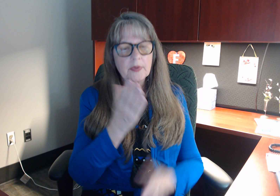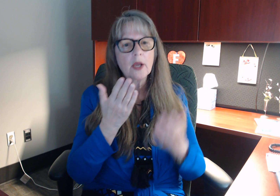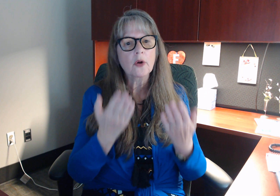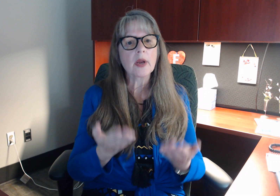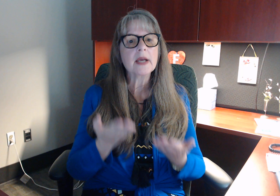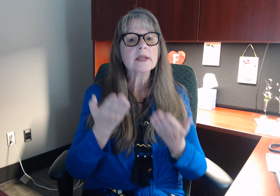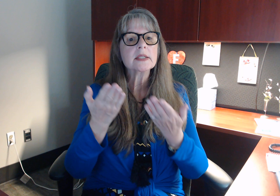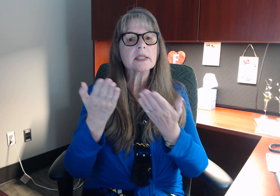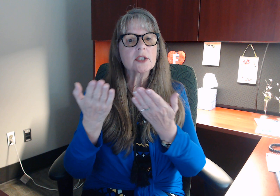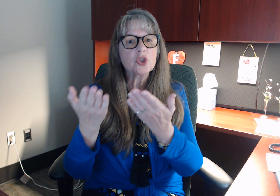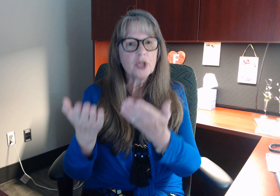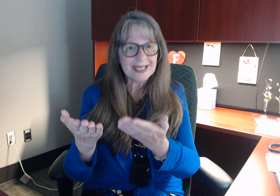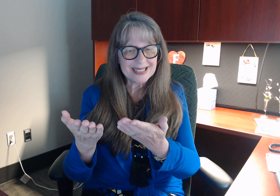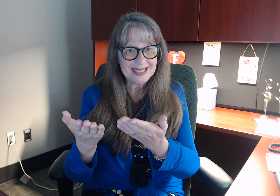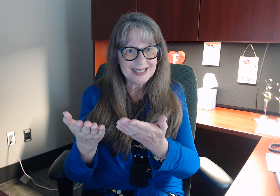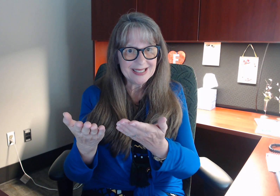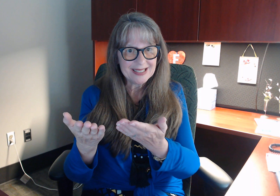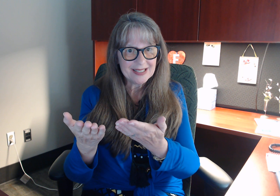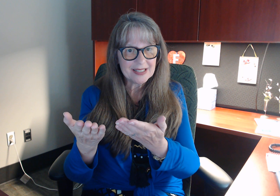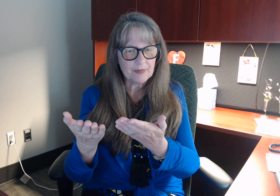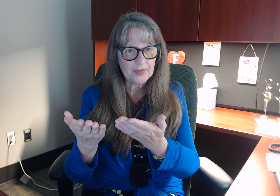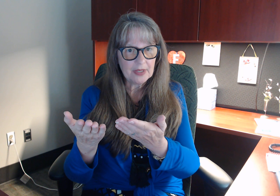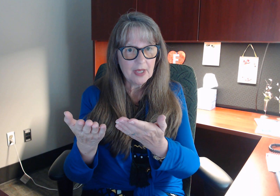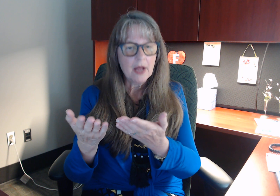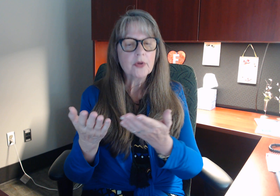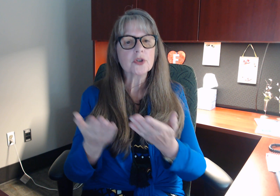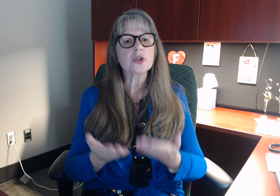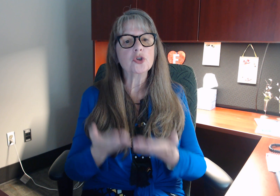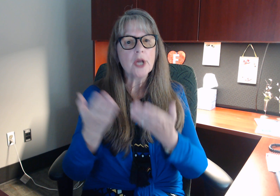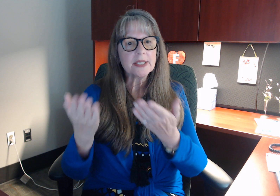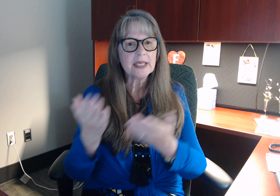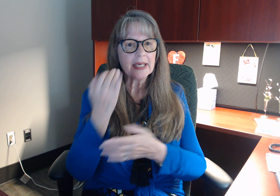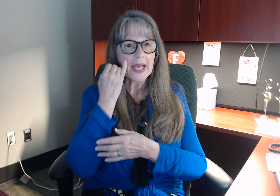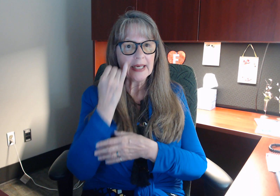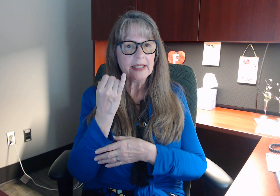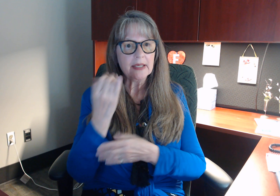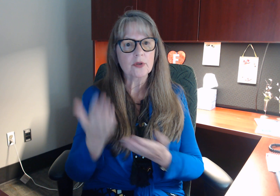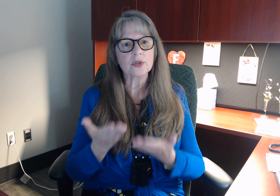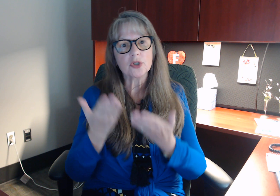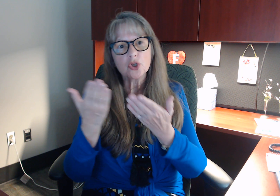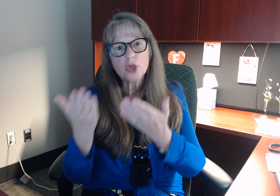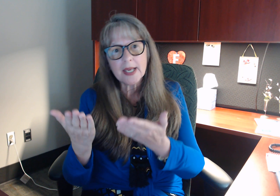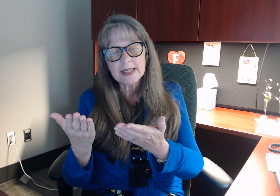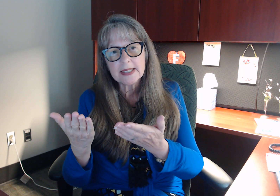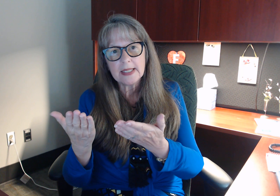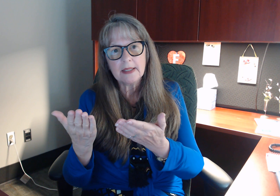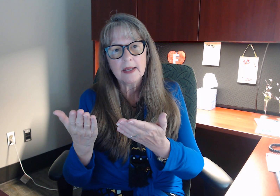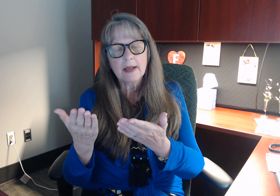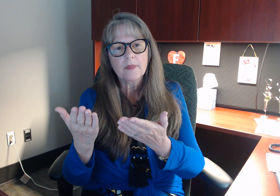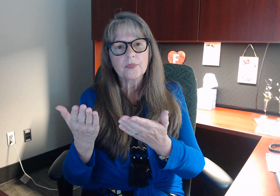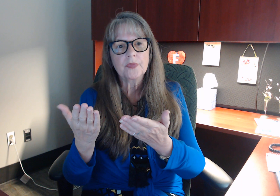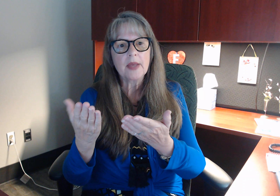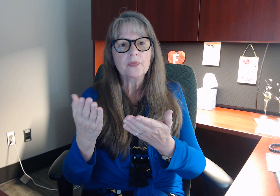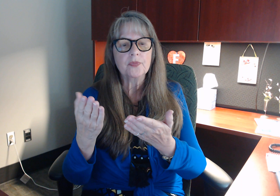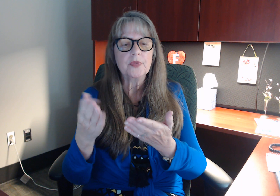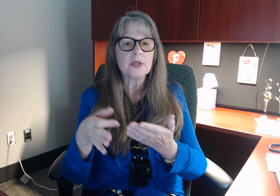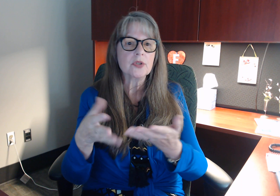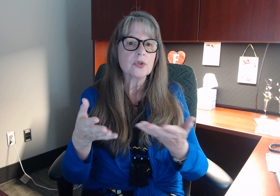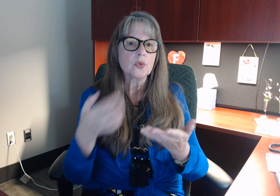They're suggesting something. They're suggesting an idea. They're suggesting that this is the